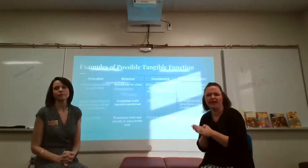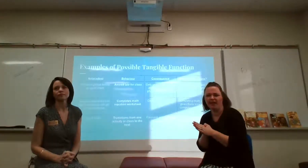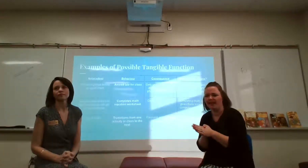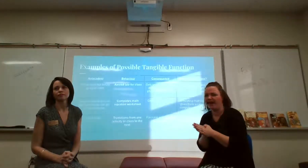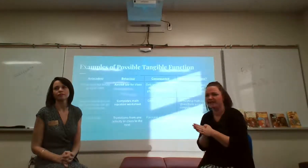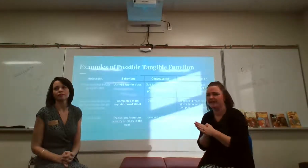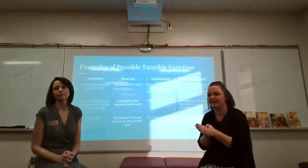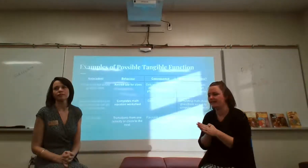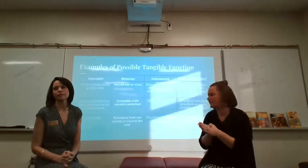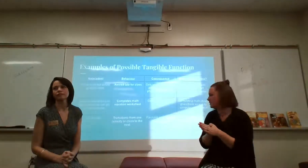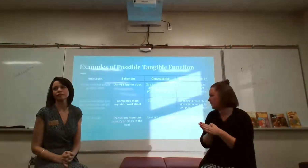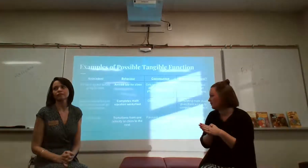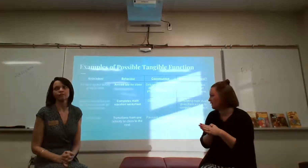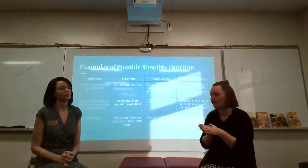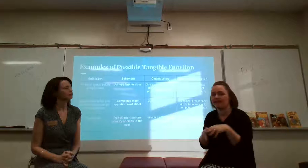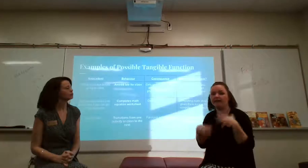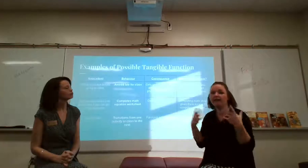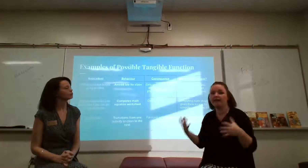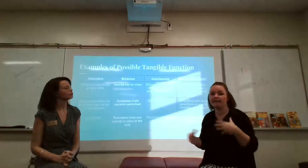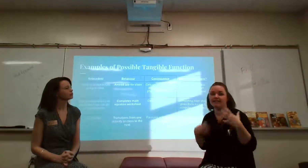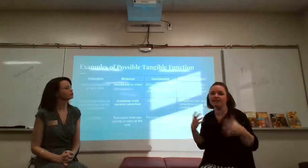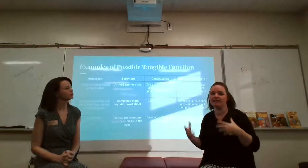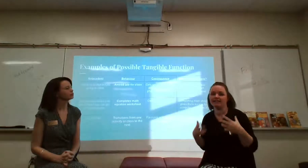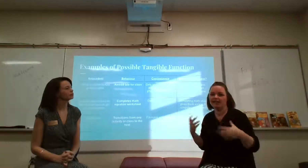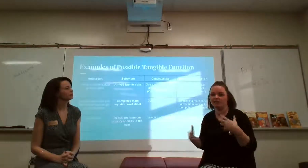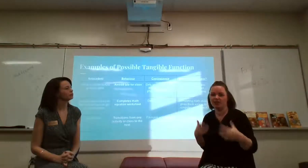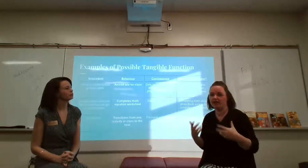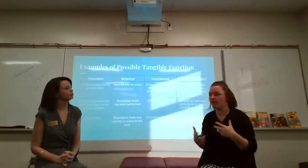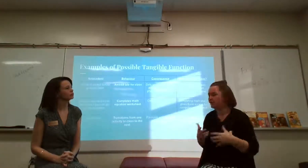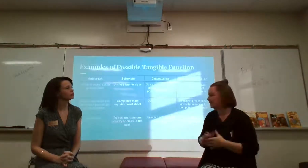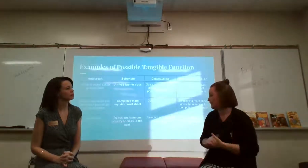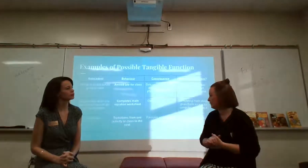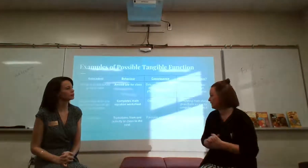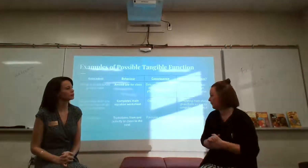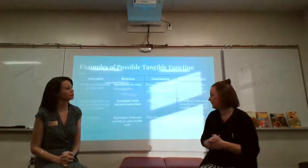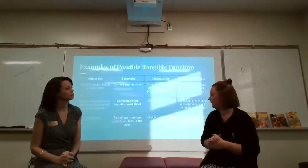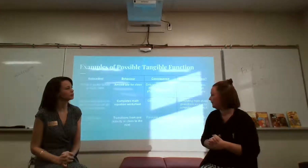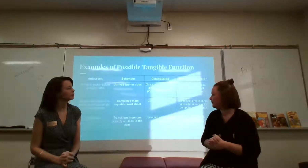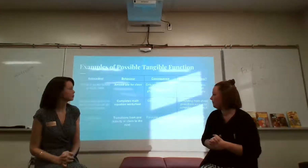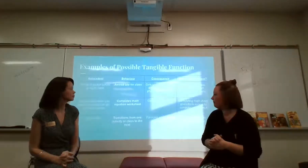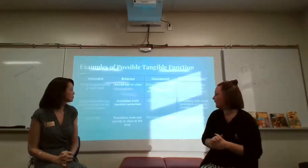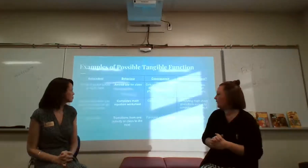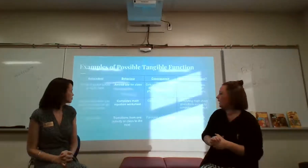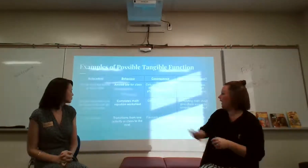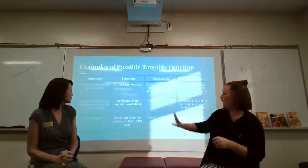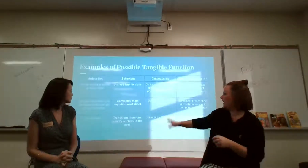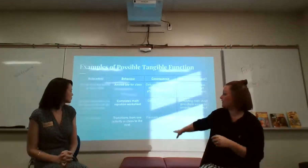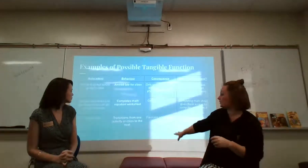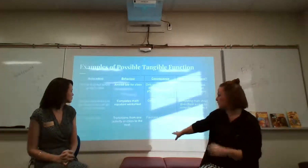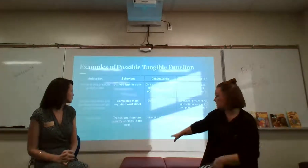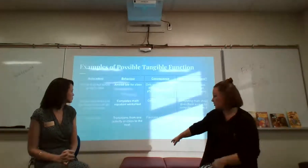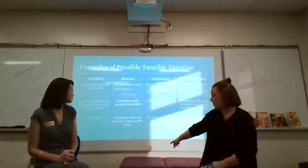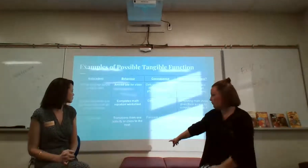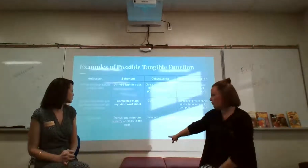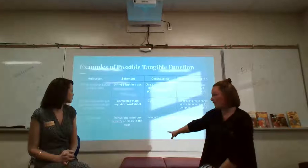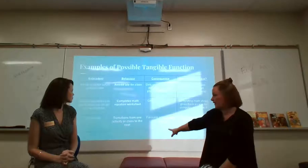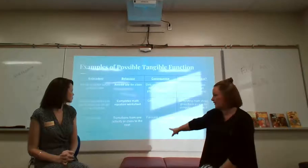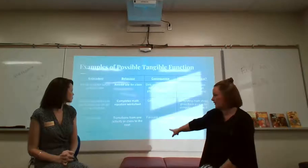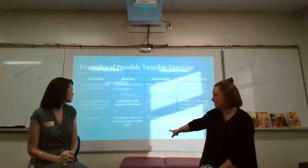got that. It's a little easier to understand than attention escape, which you can't always see what's happening there. So transitioning from one activity to